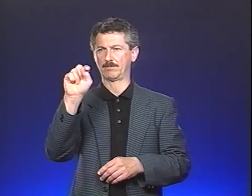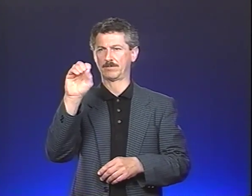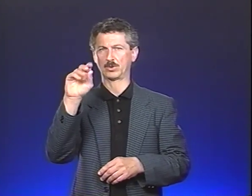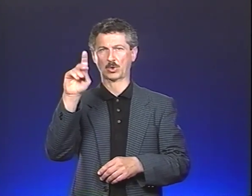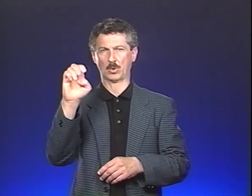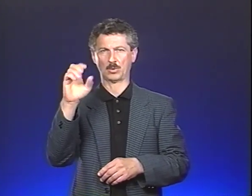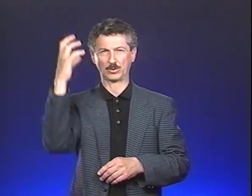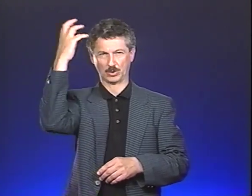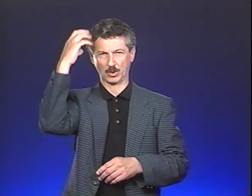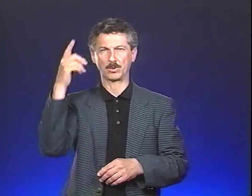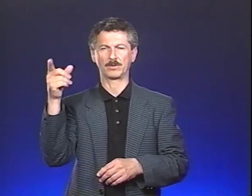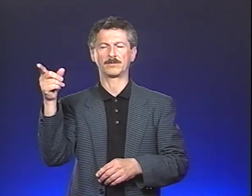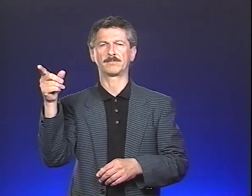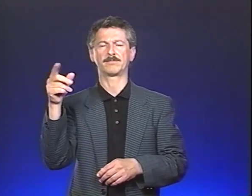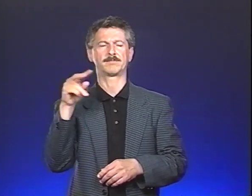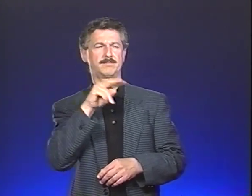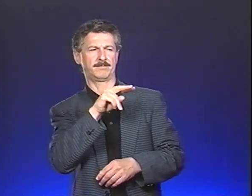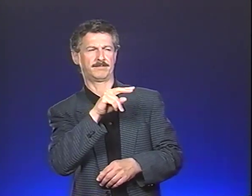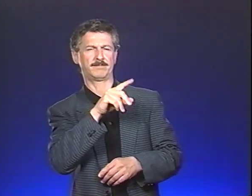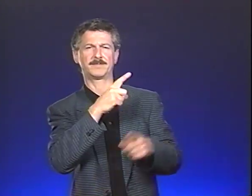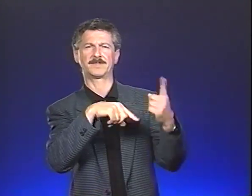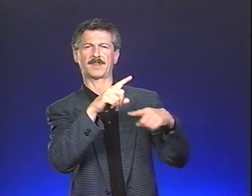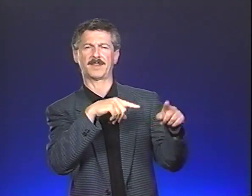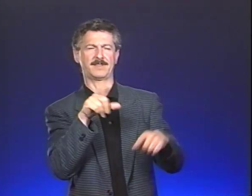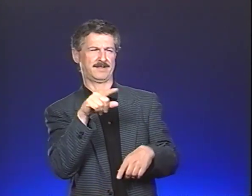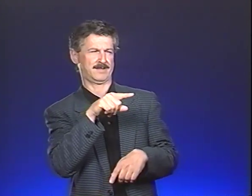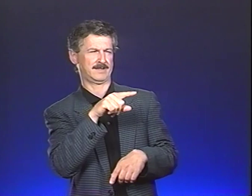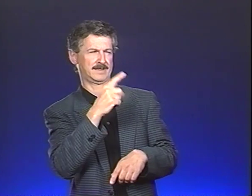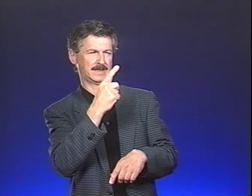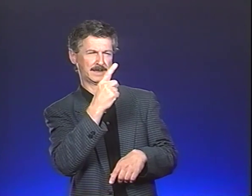In the early 1960s, a linguist by the name of William Stokoe